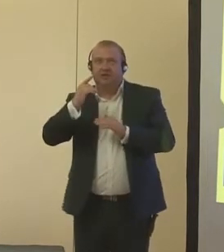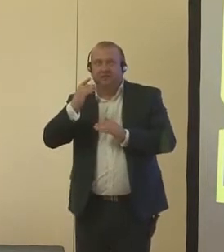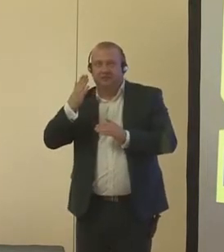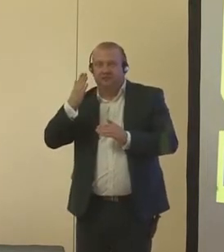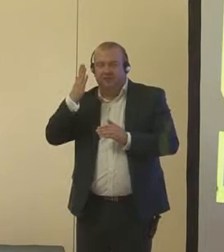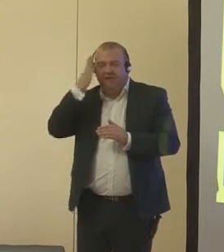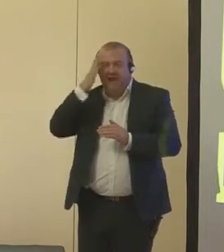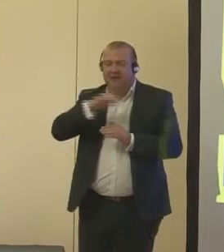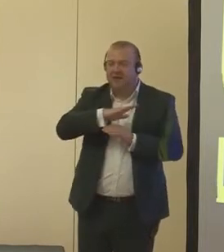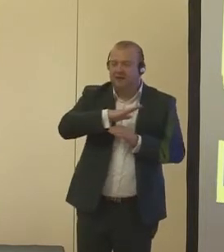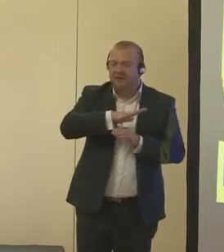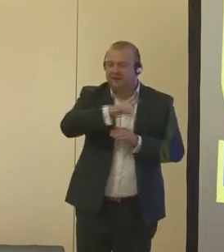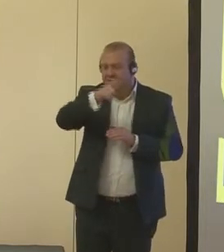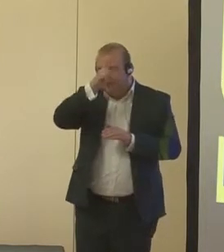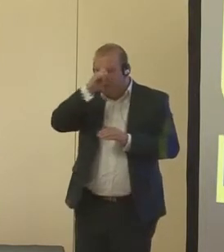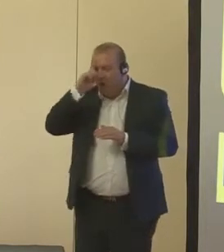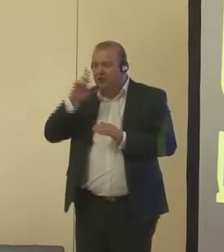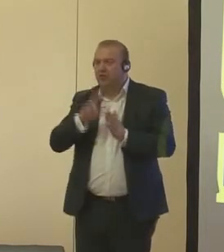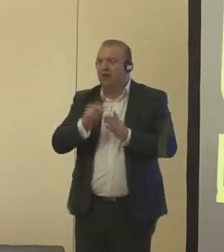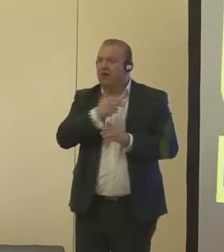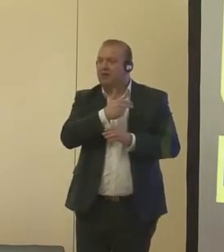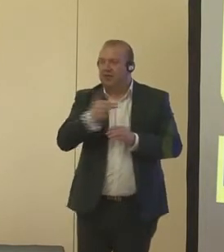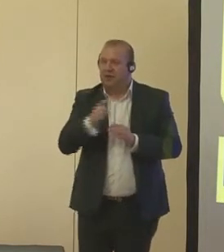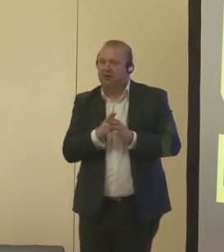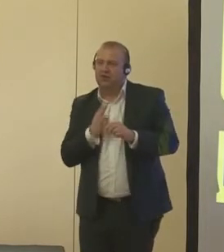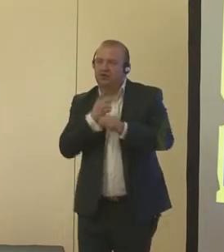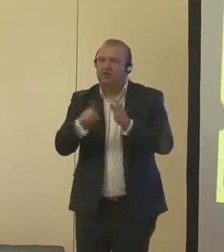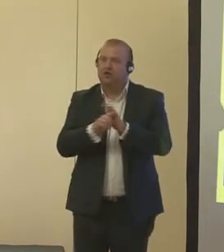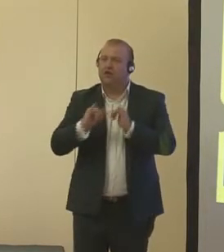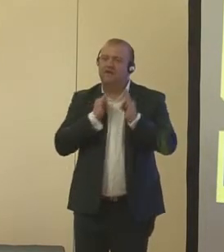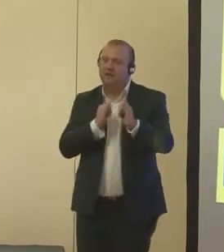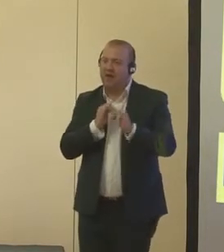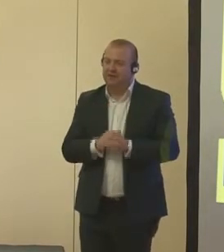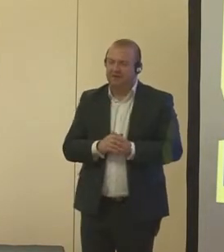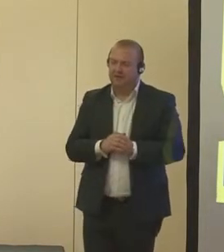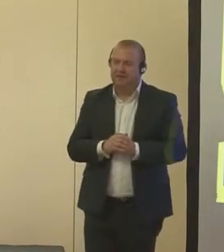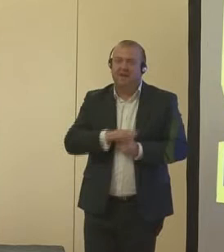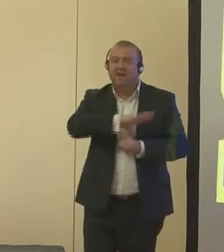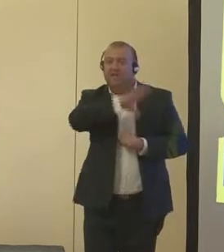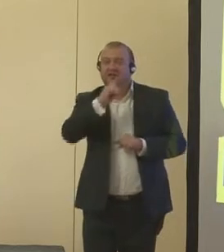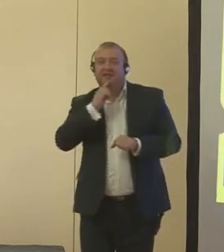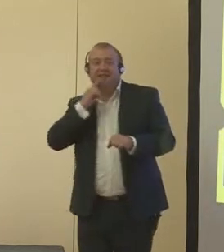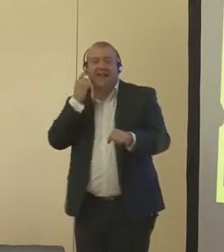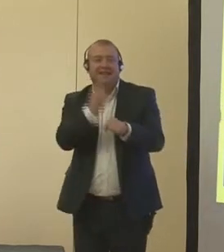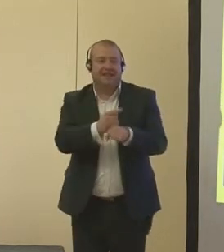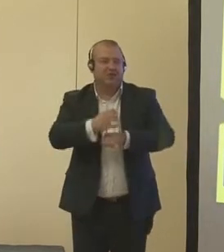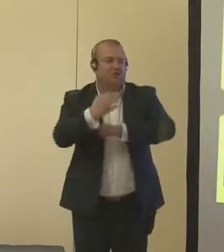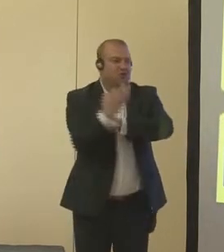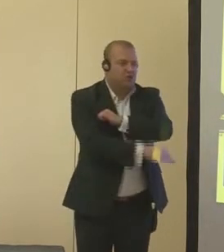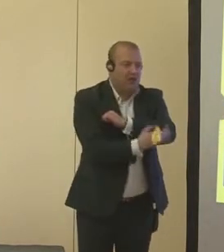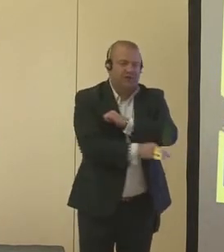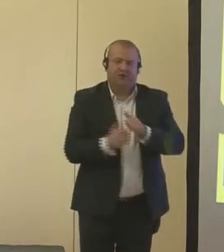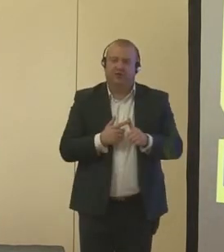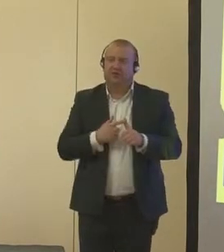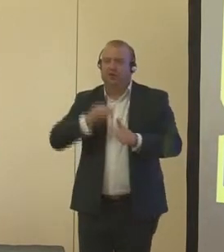right. All stakeholders, students themselves, their family and support services, they should know that they actually